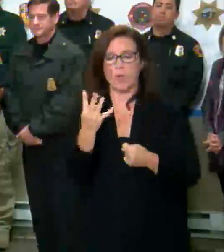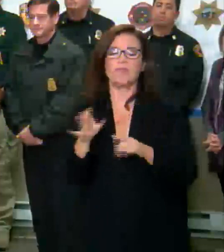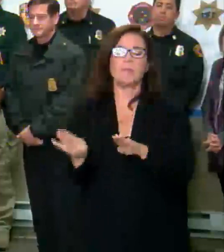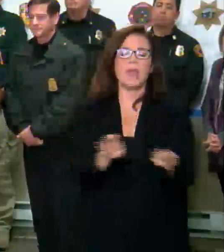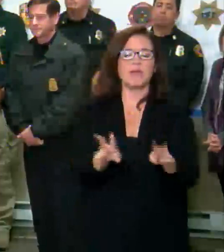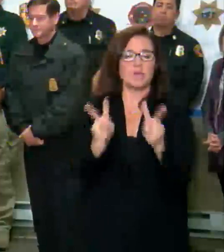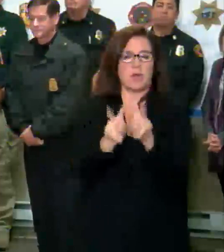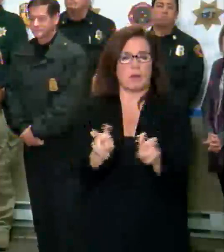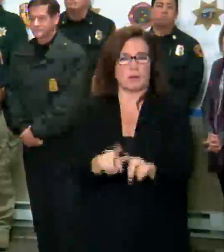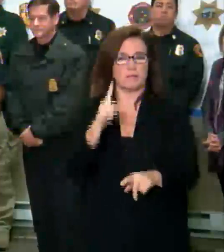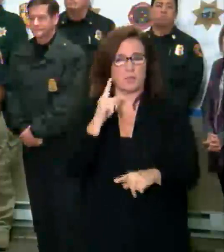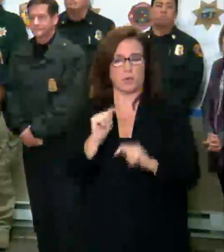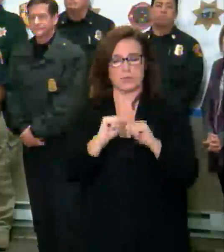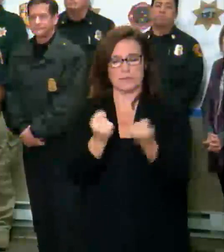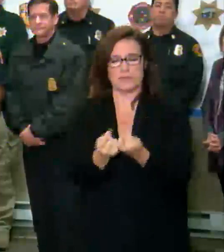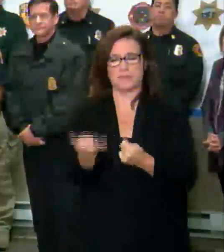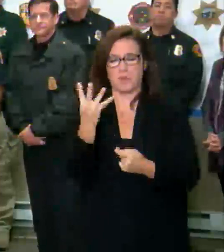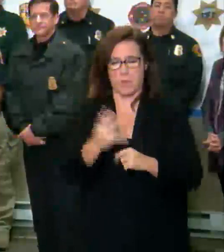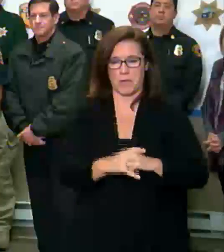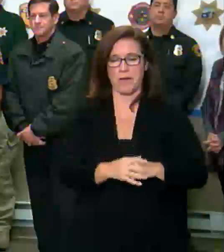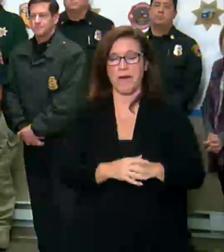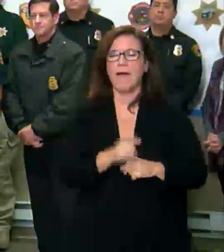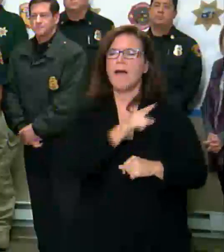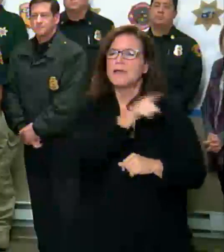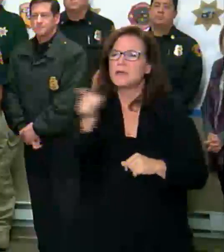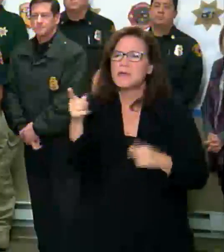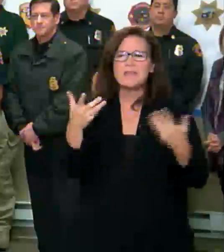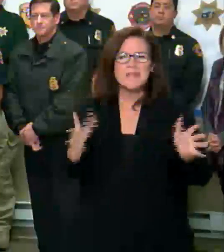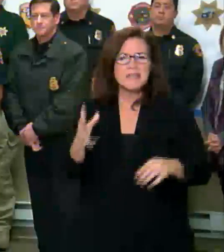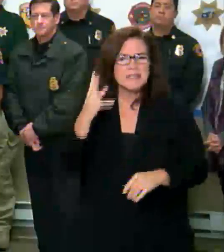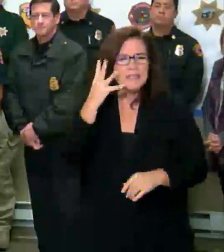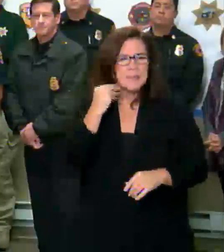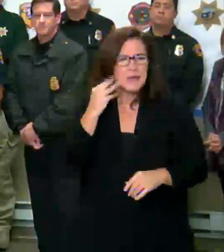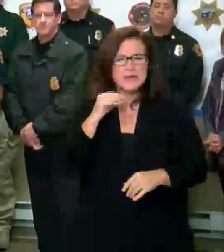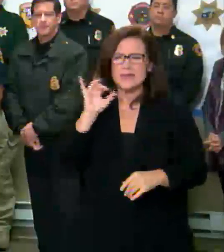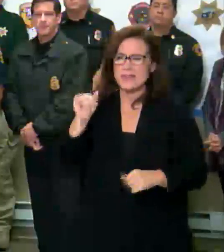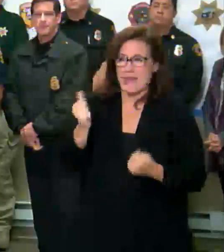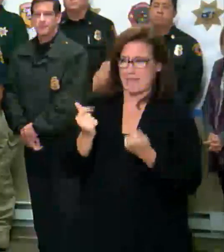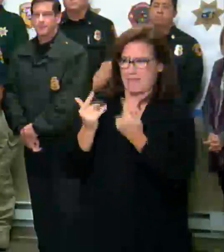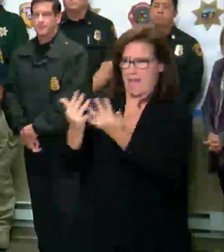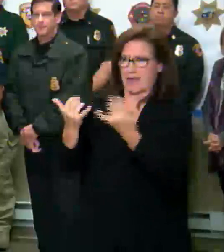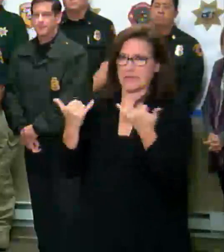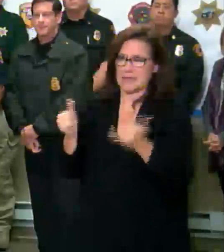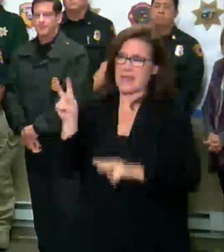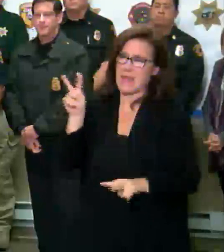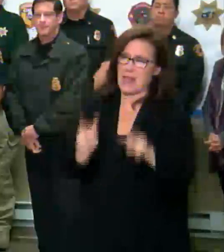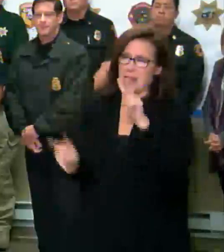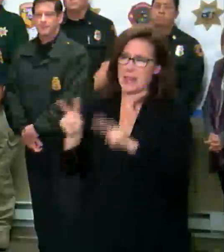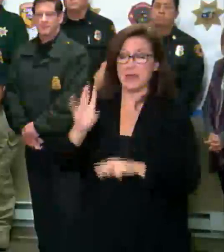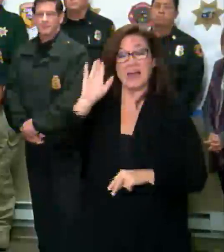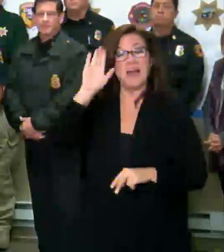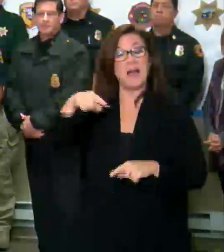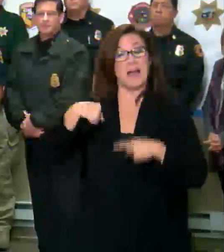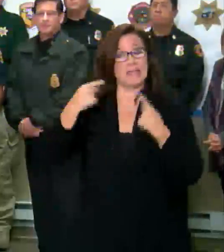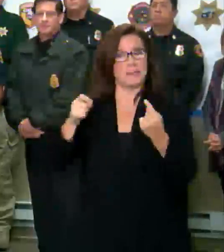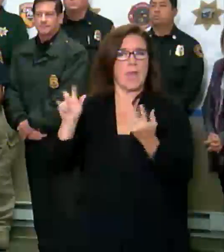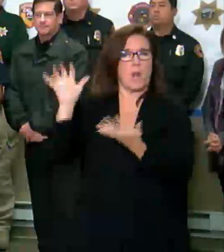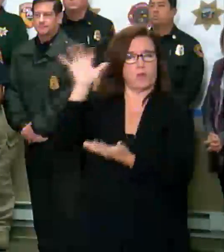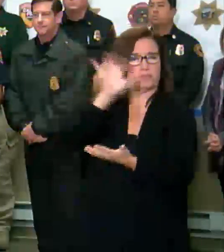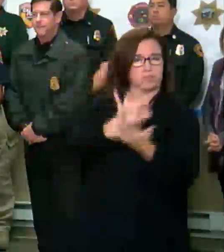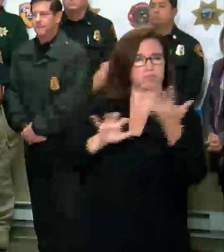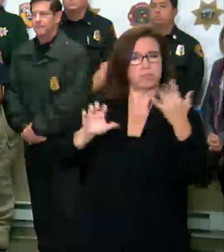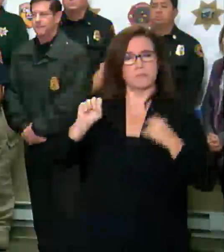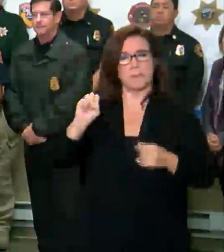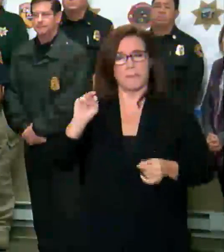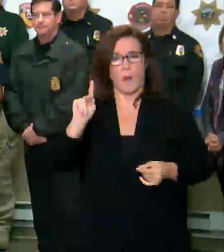today. That was unique and different. The last few days it's been pretty smoked in. Chief Brown referred to us being a benefit to be able to